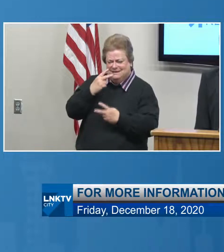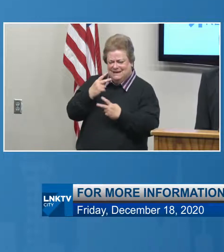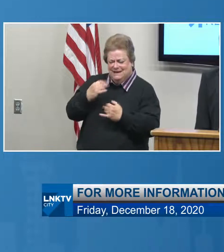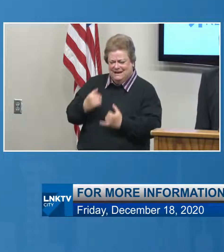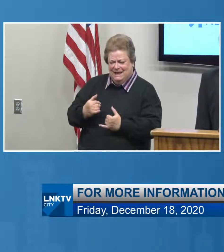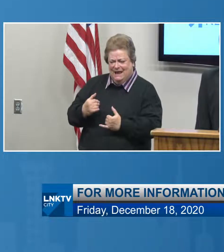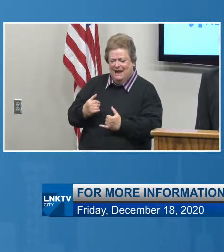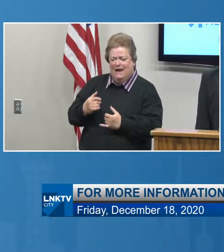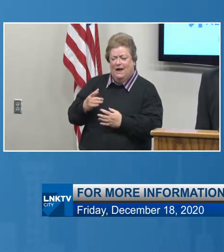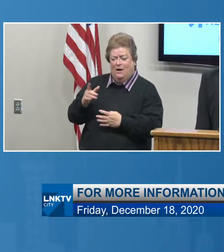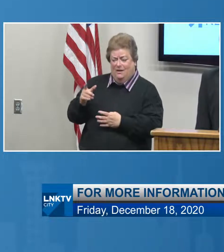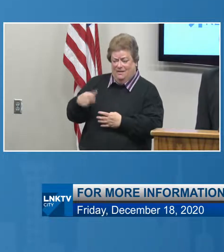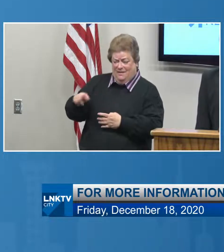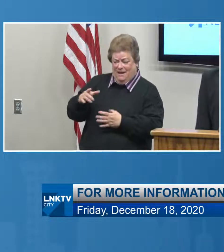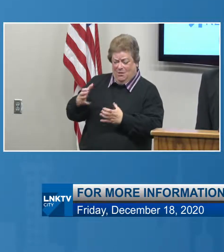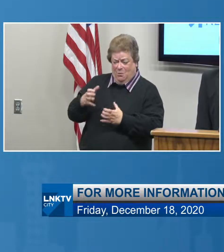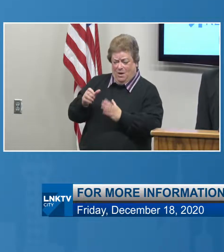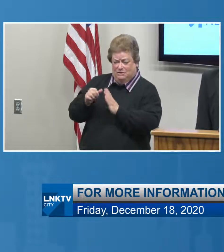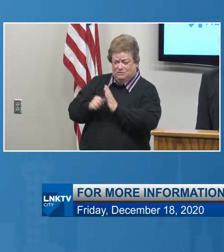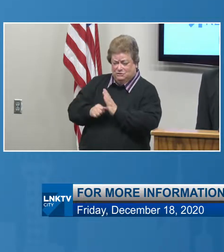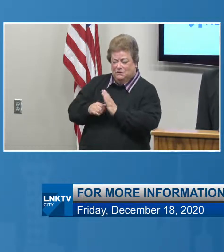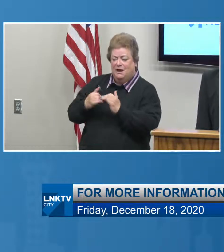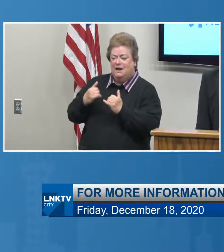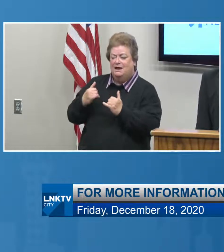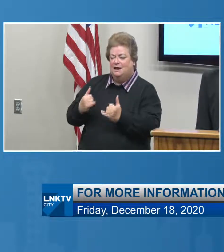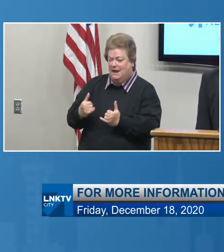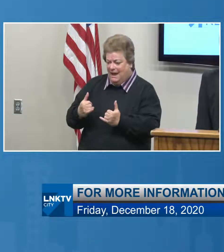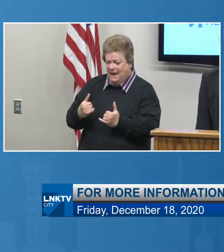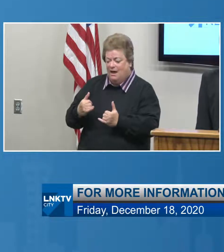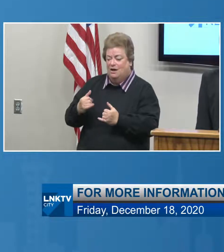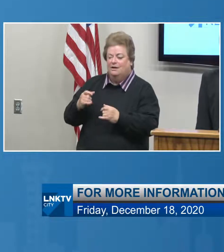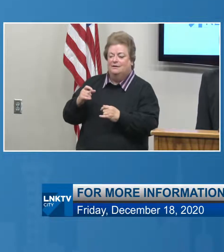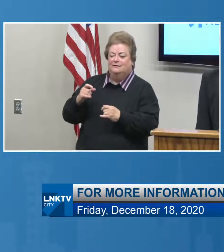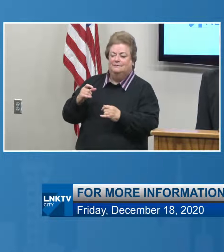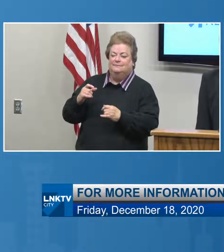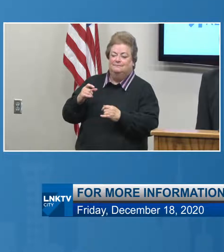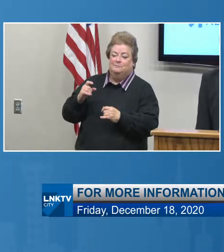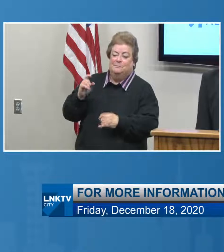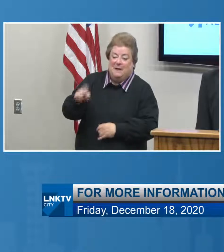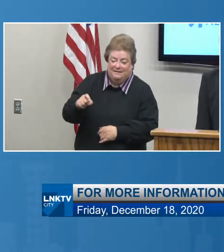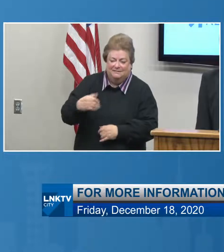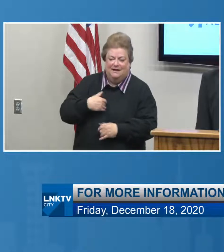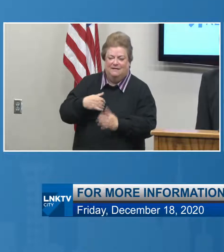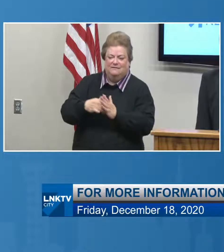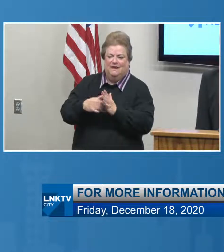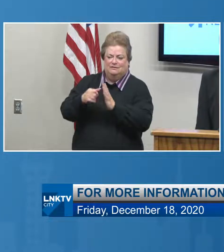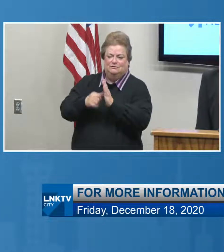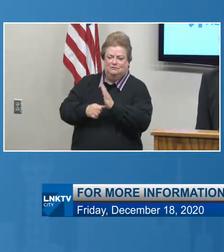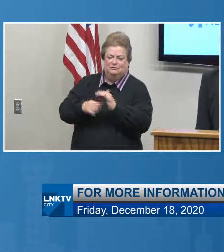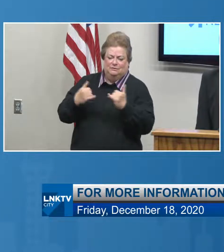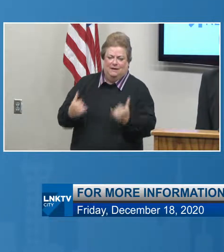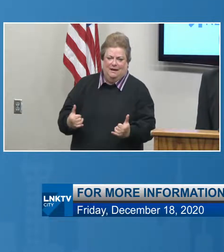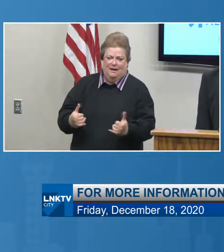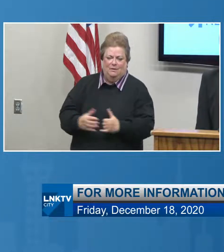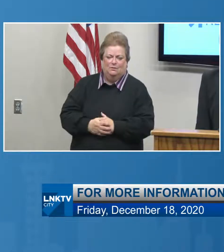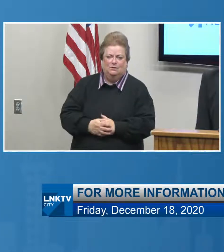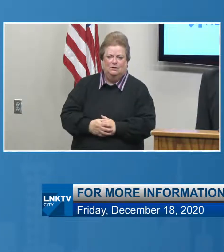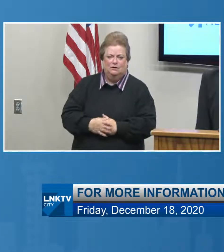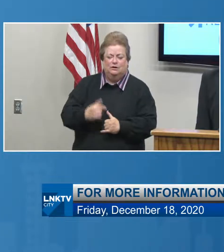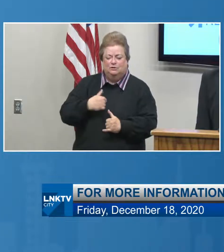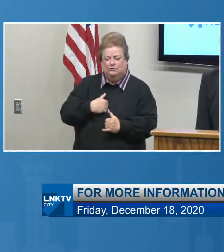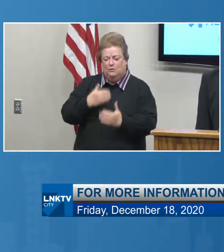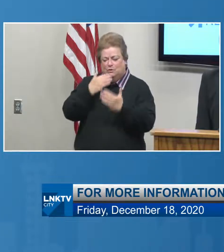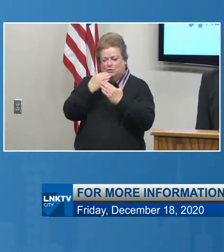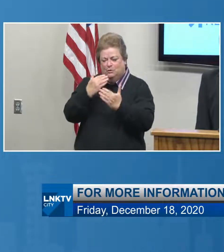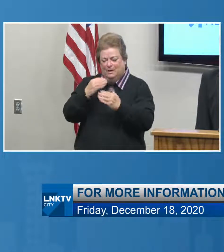cases are no longer elective. They're urgent and even emergent at times. So we're grateful to be